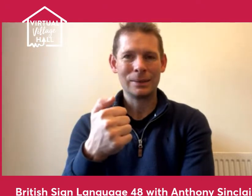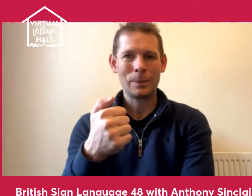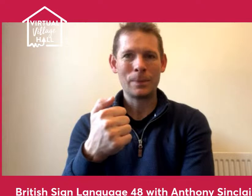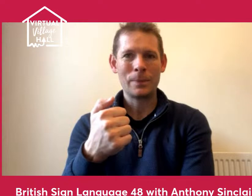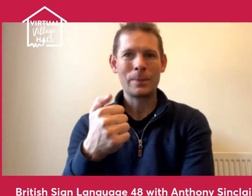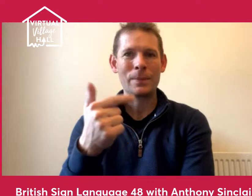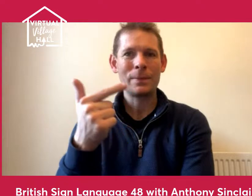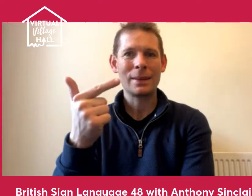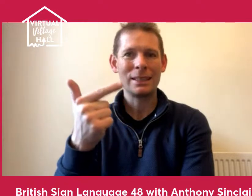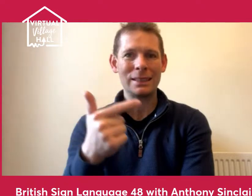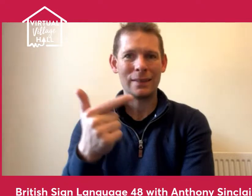16,